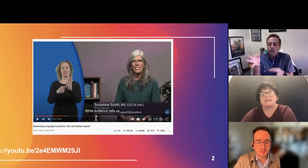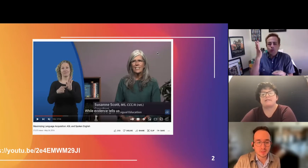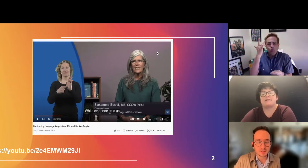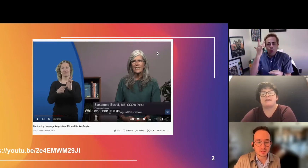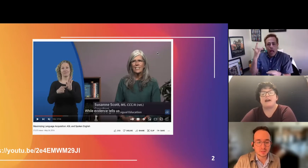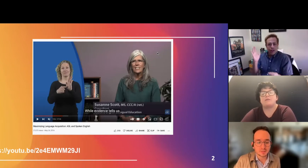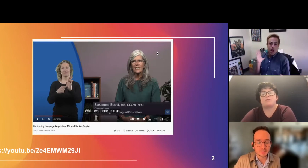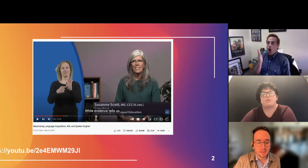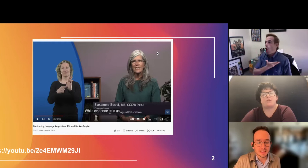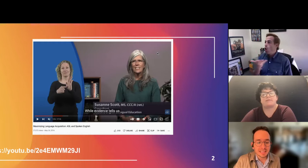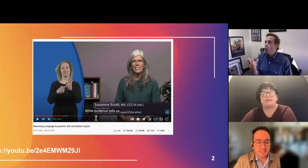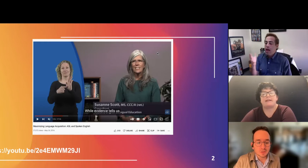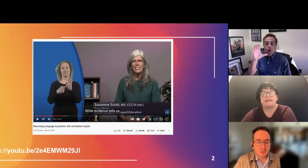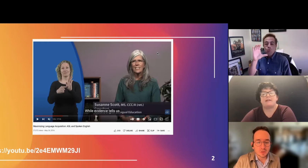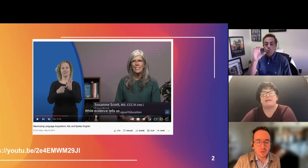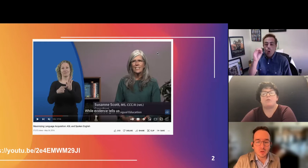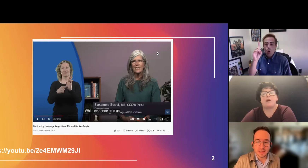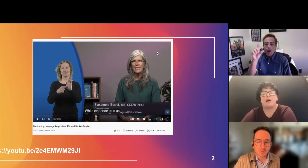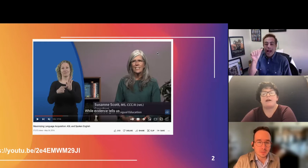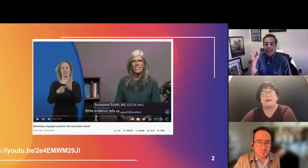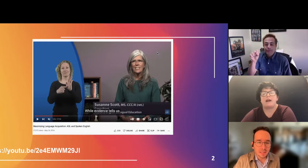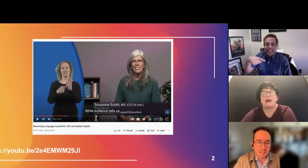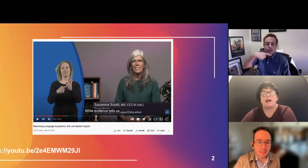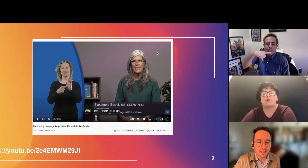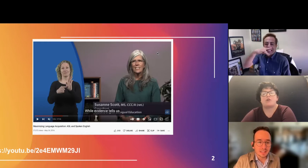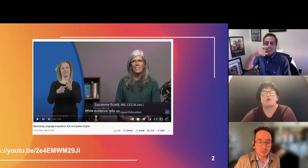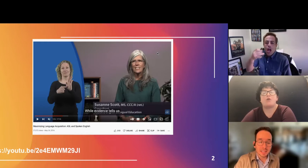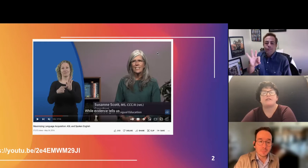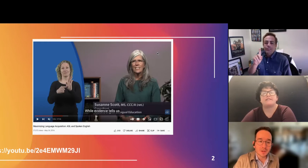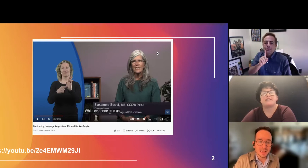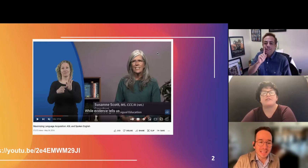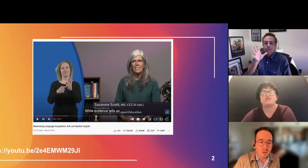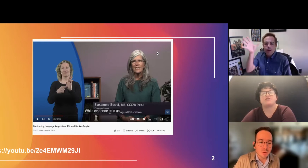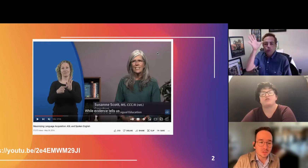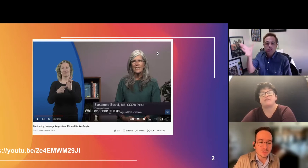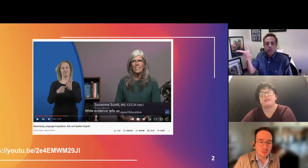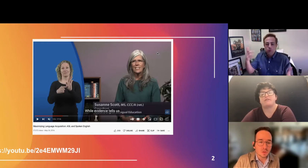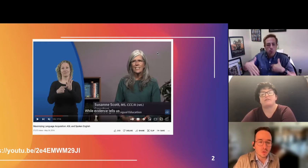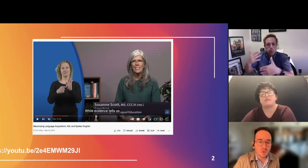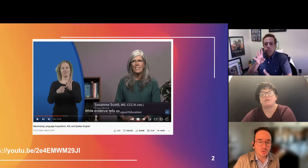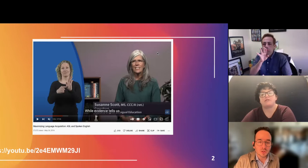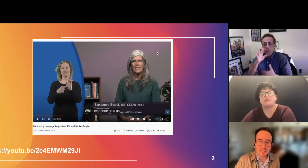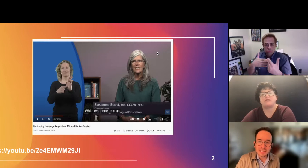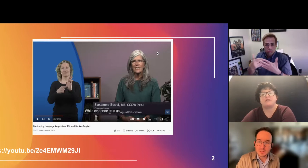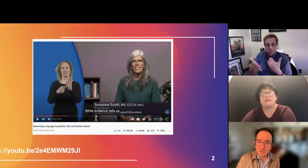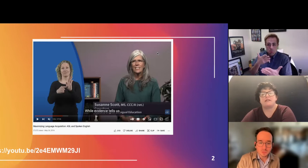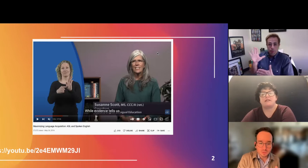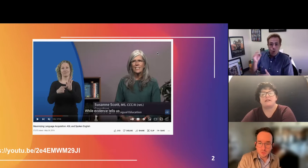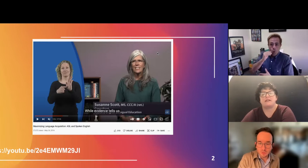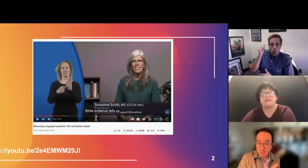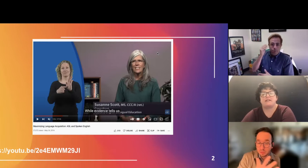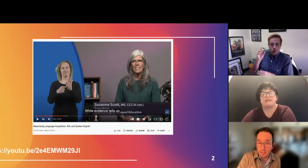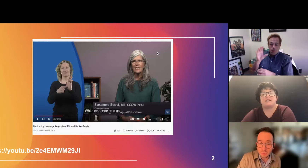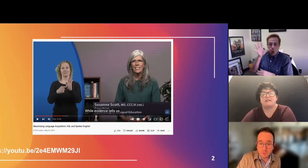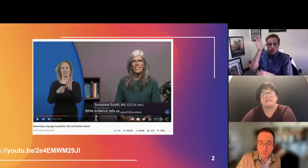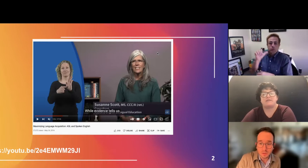And that would explain why our CODAs, hearing children of deaf adults,